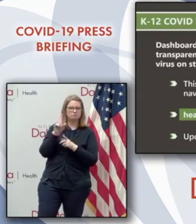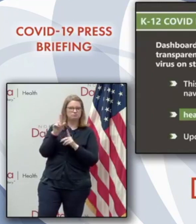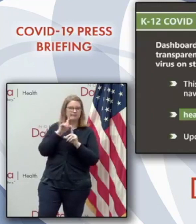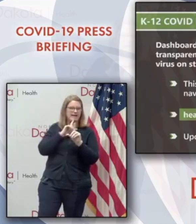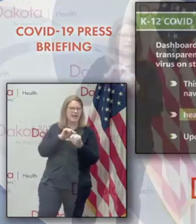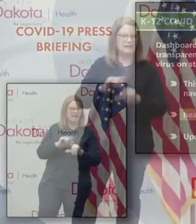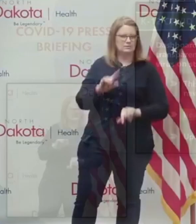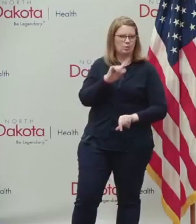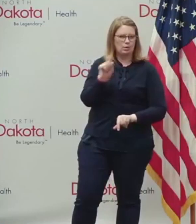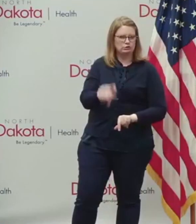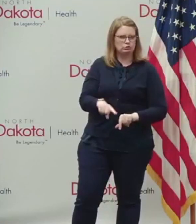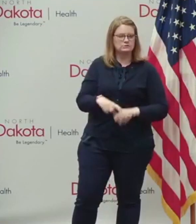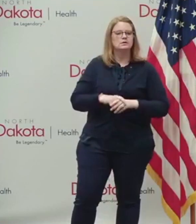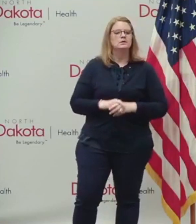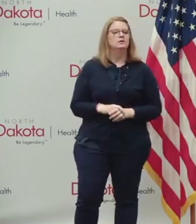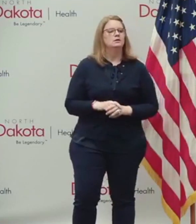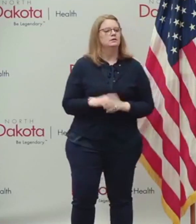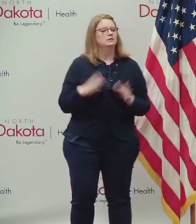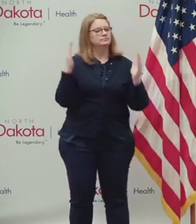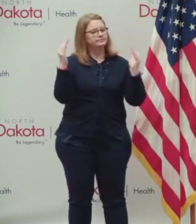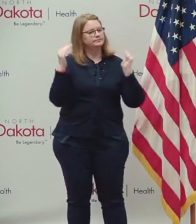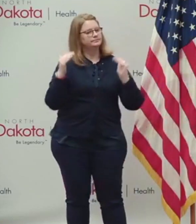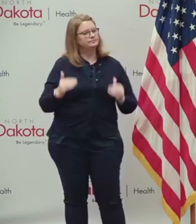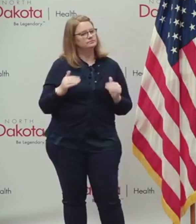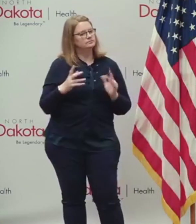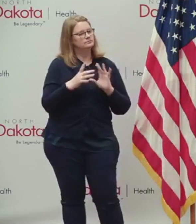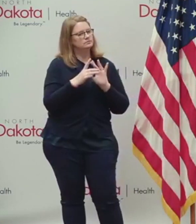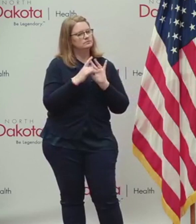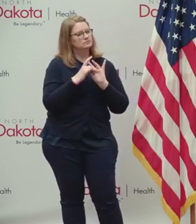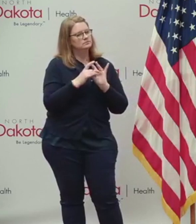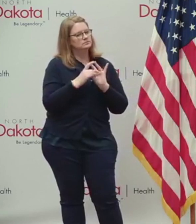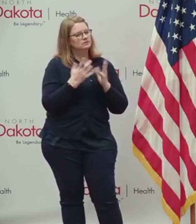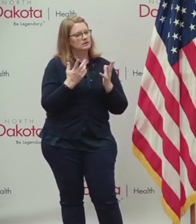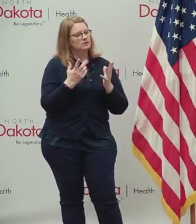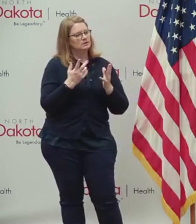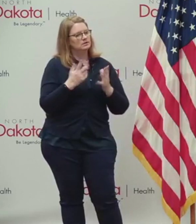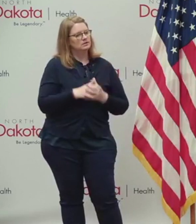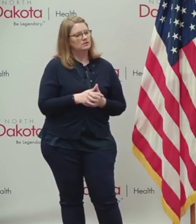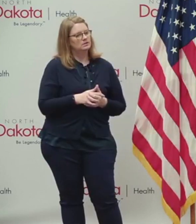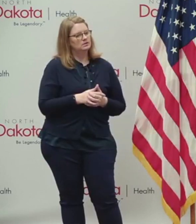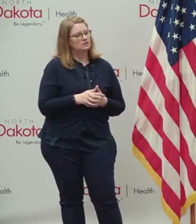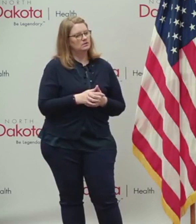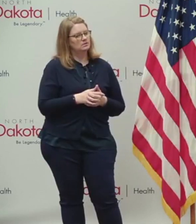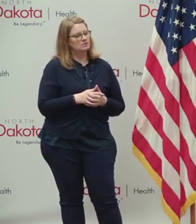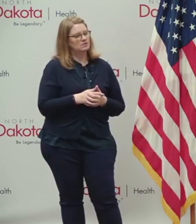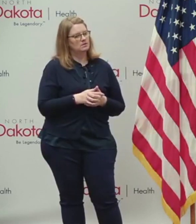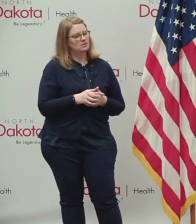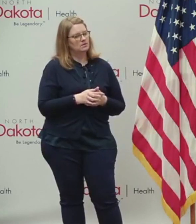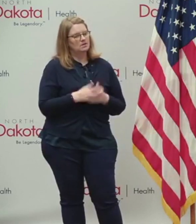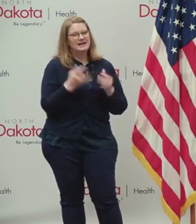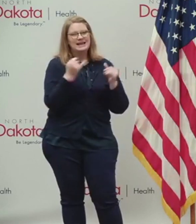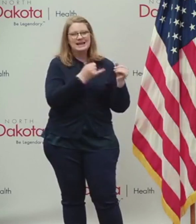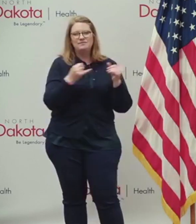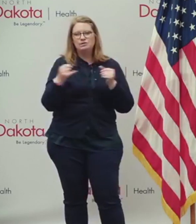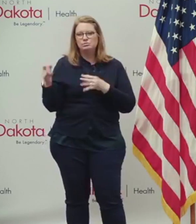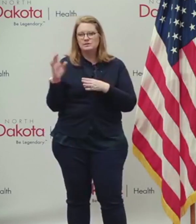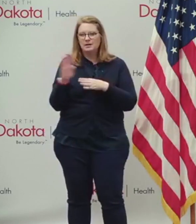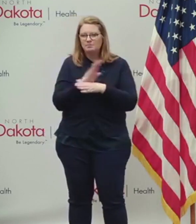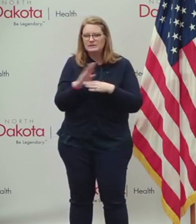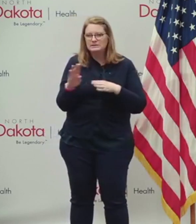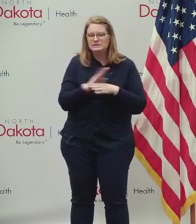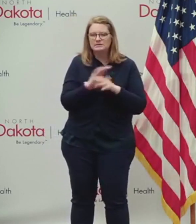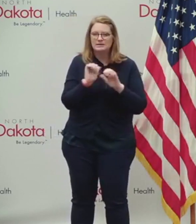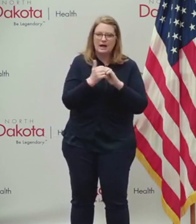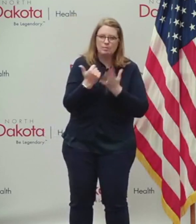K-12. Next topic has to do with the relief side that we're doing for individuals and businesses and support of